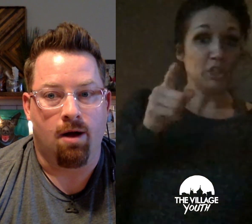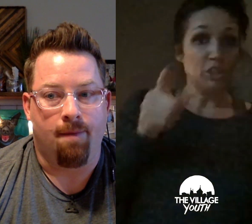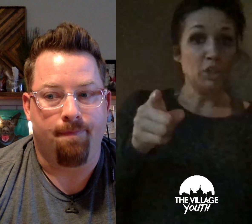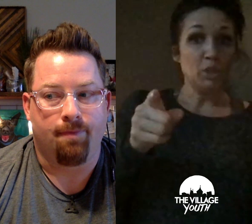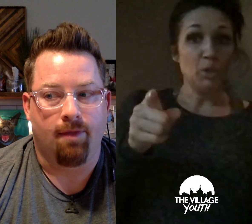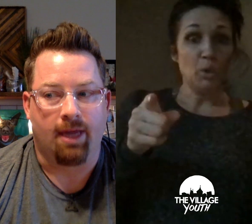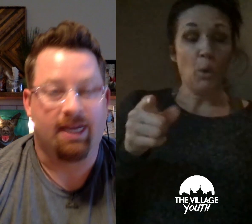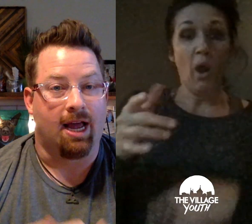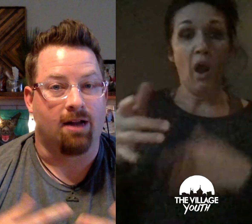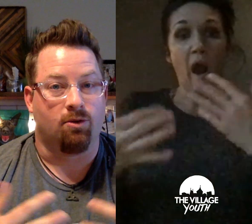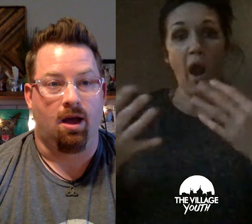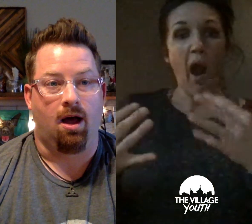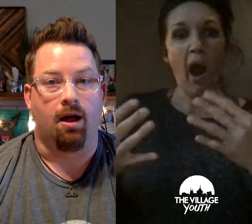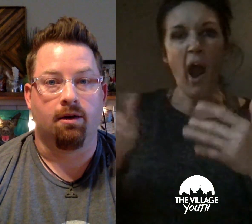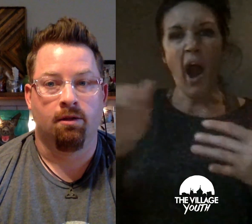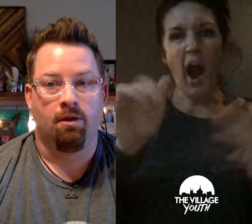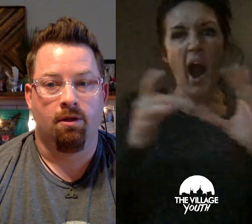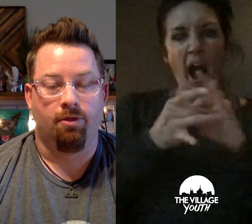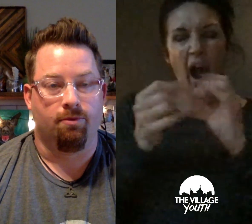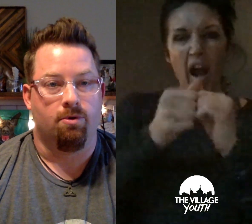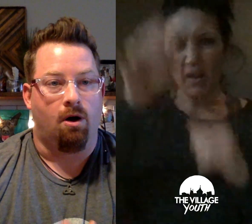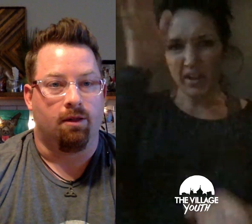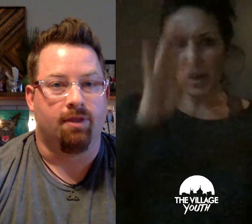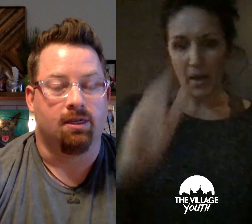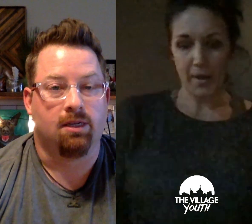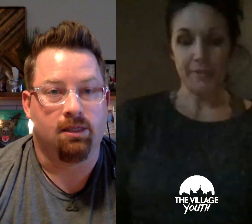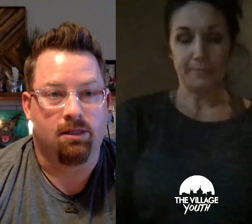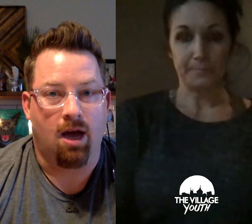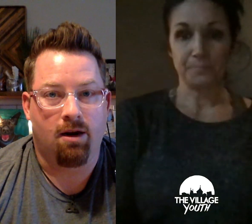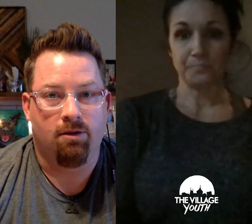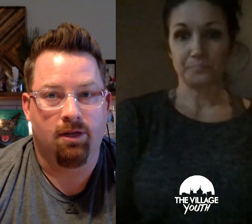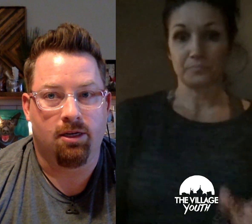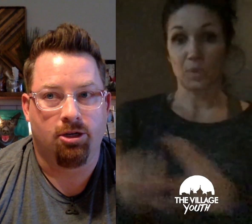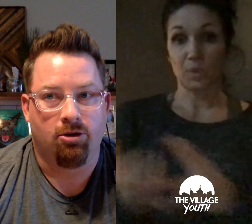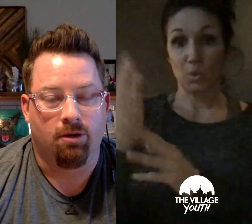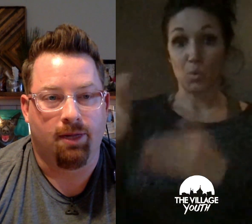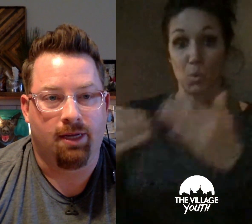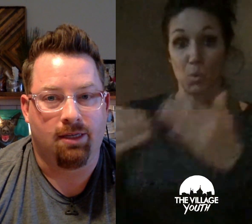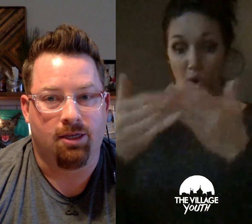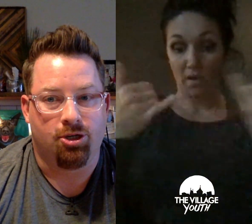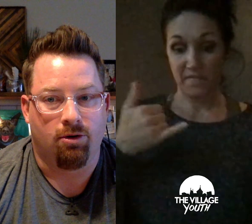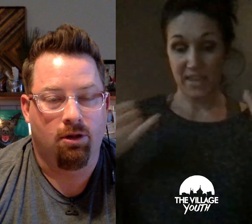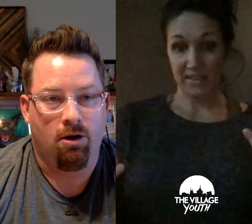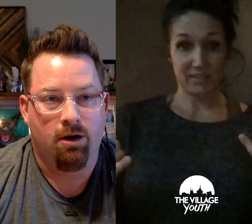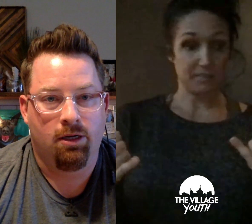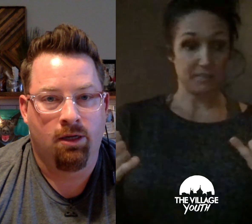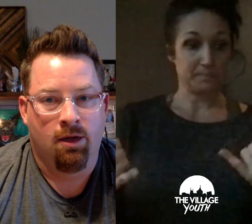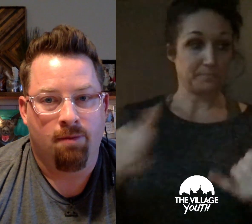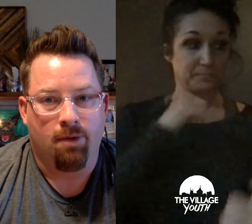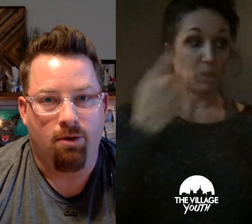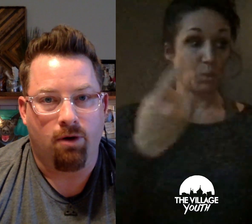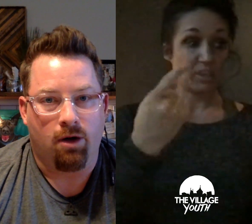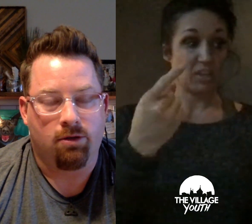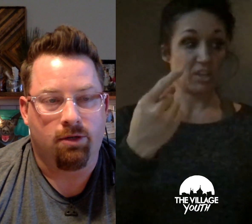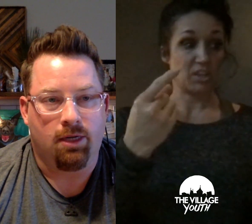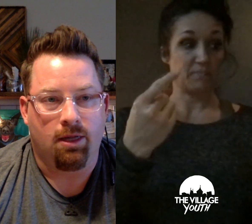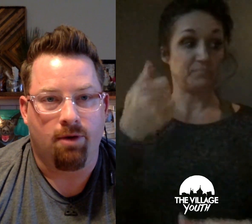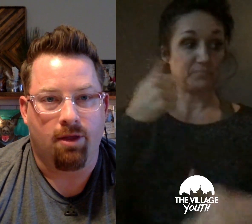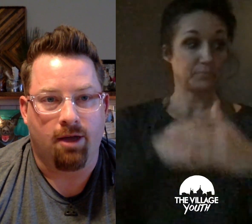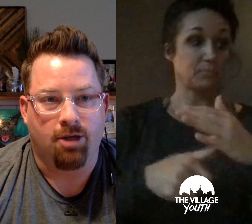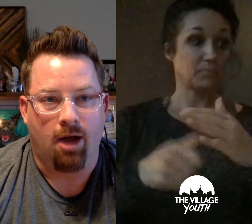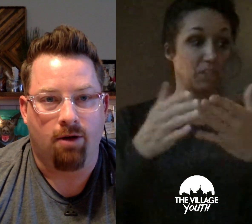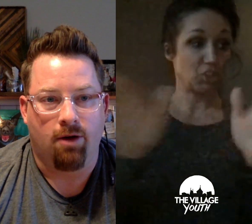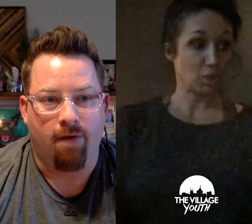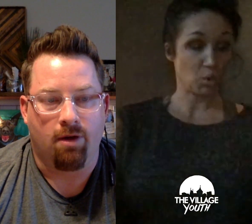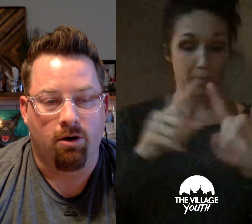your like connect with God through all of this? Because not only is sheltering in place in general hard, but you are also dealing